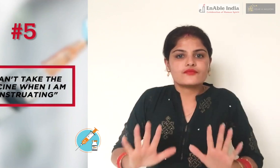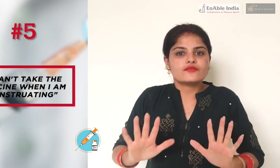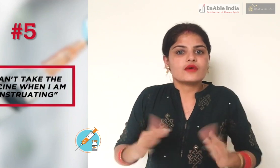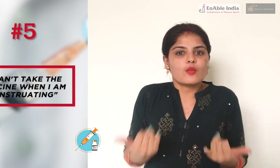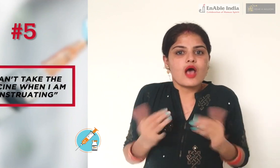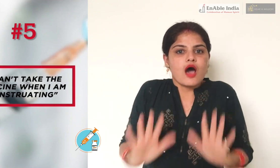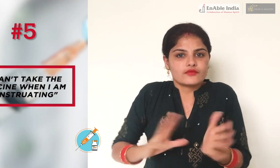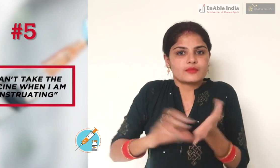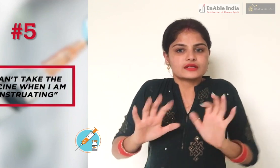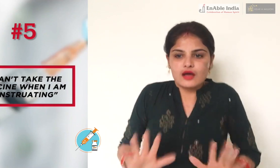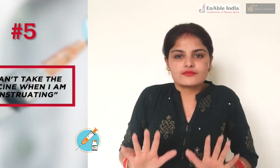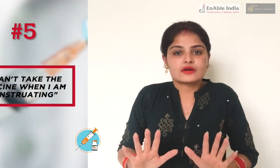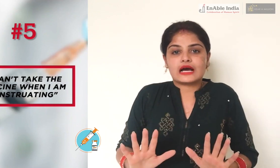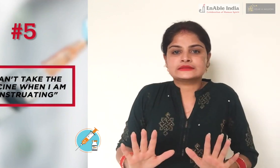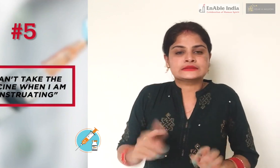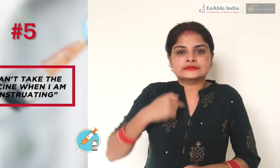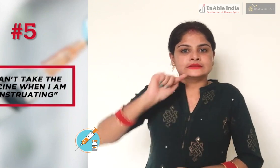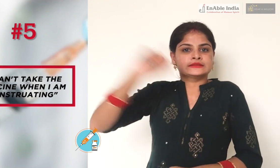Might be affected.